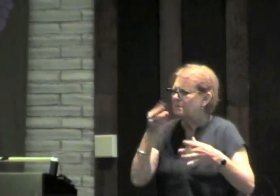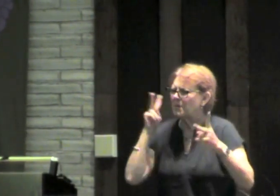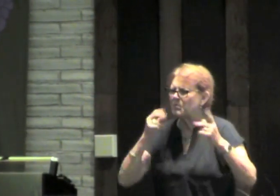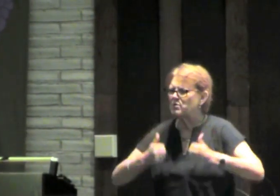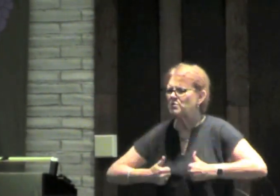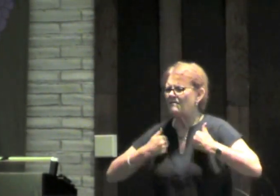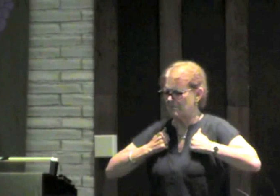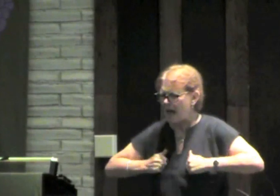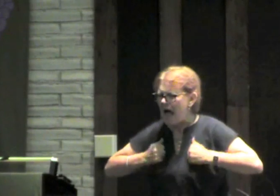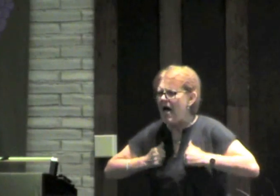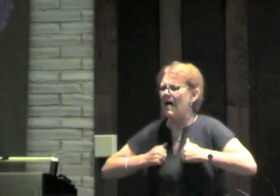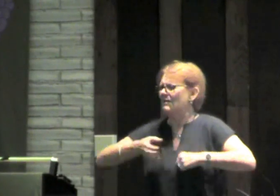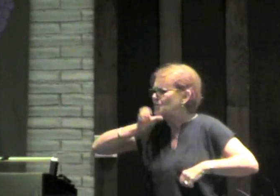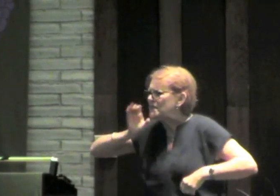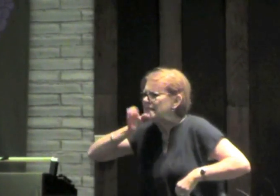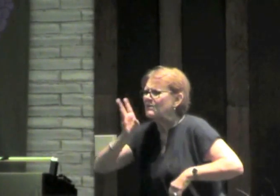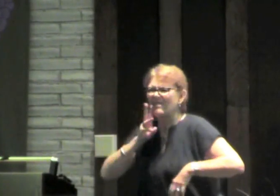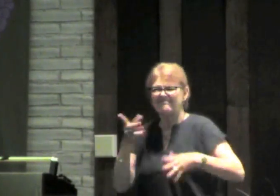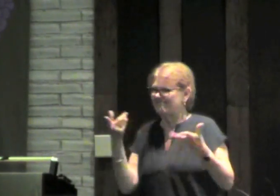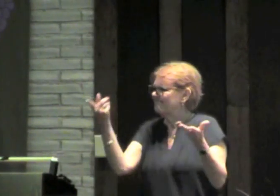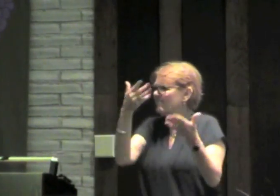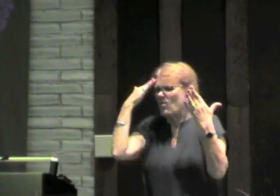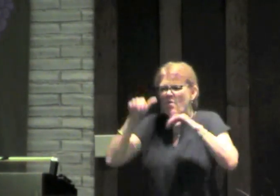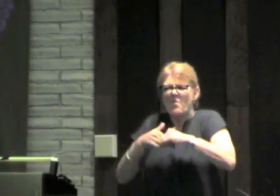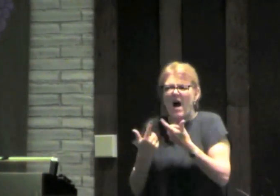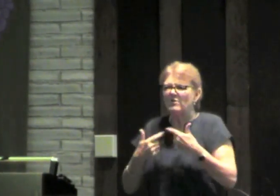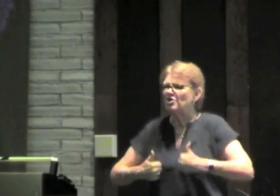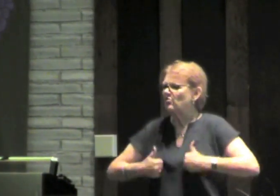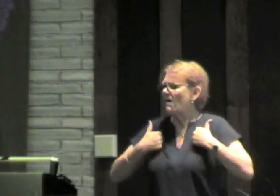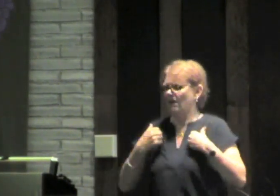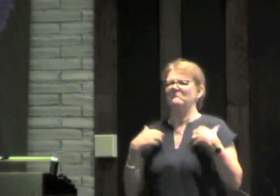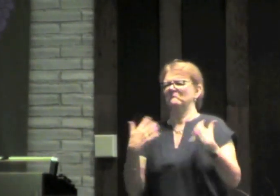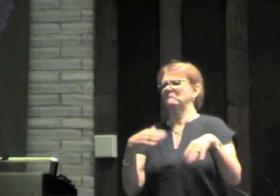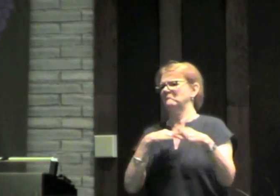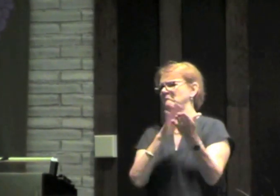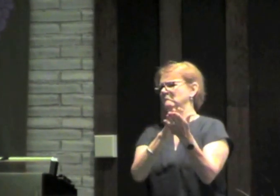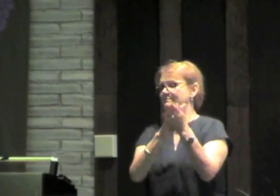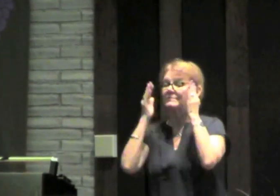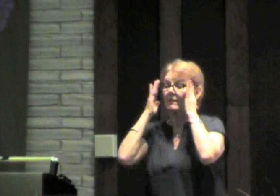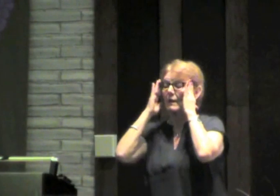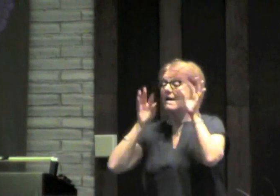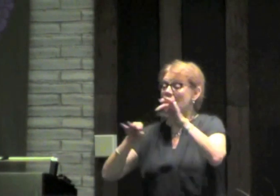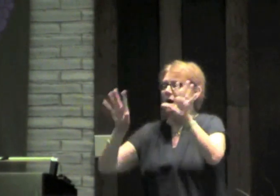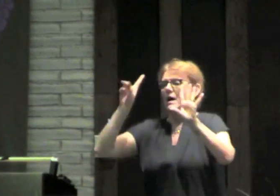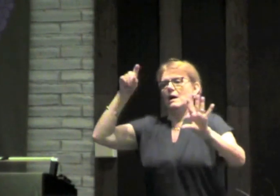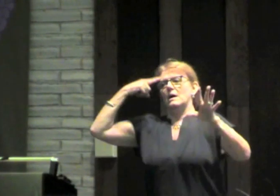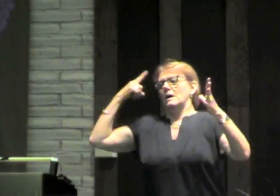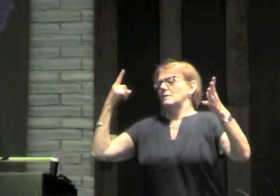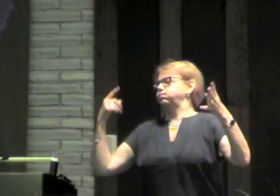type of permanent water system at all, but they know how to survive. I don't know how they do it, but I